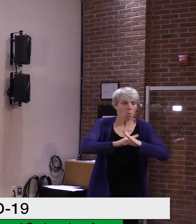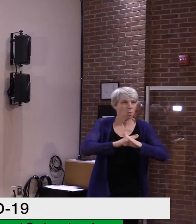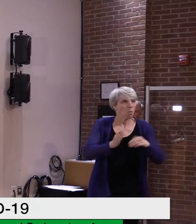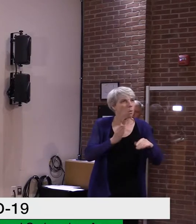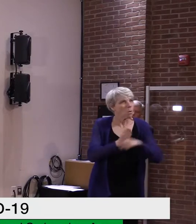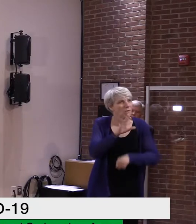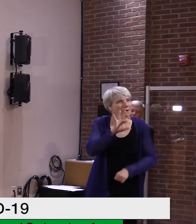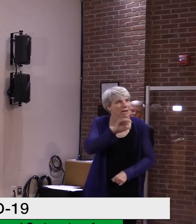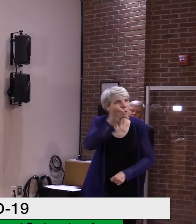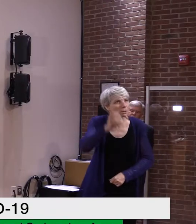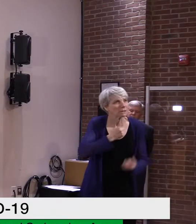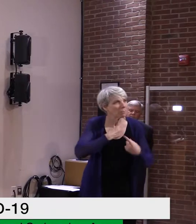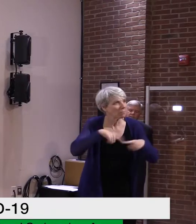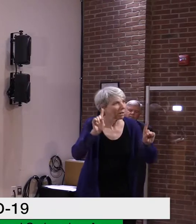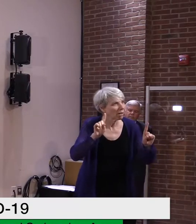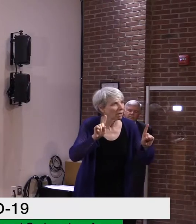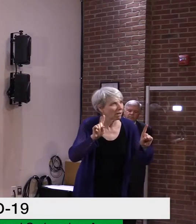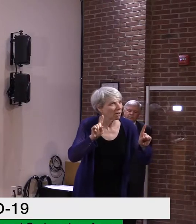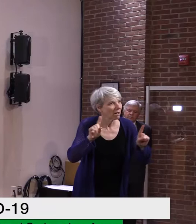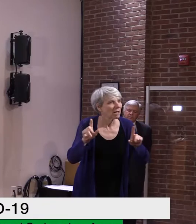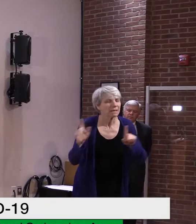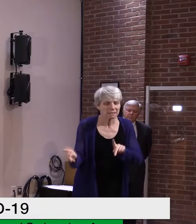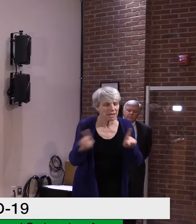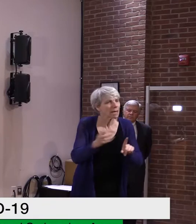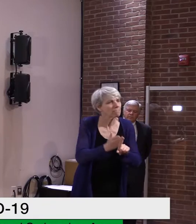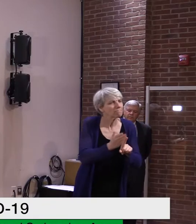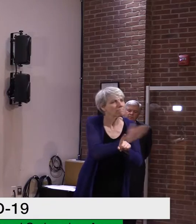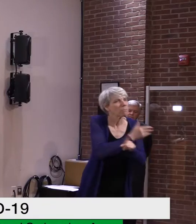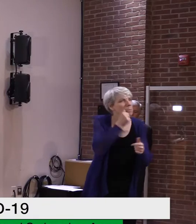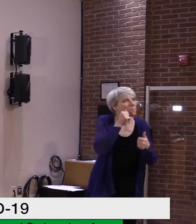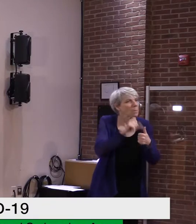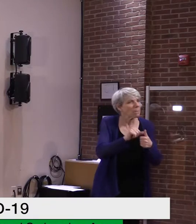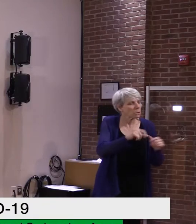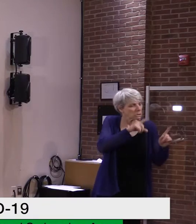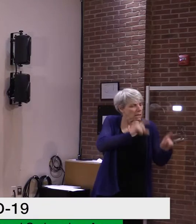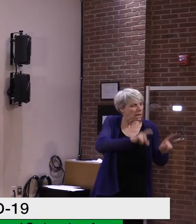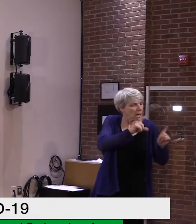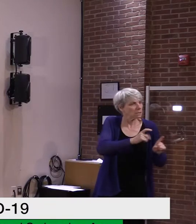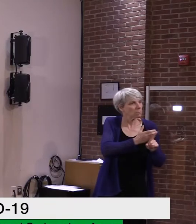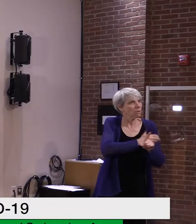These results mirror the original clinical trial results from the original